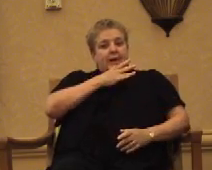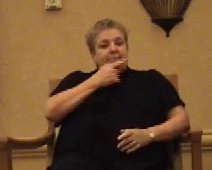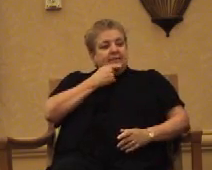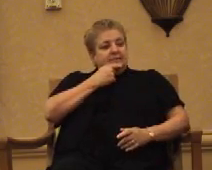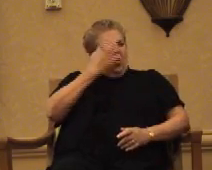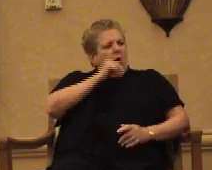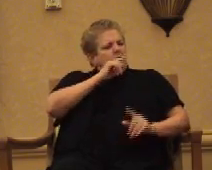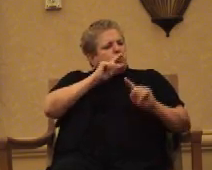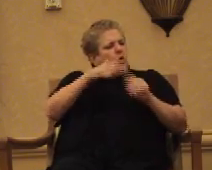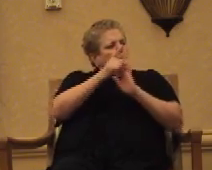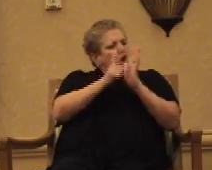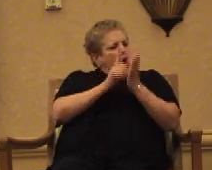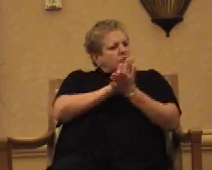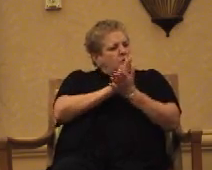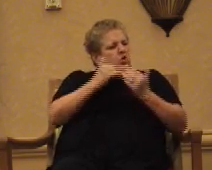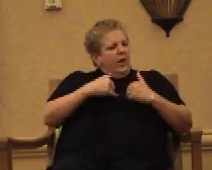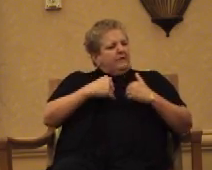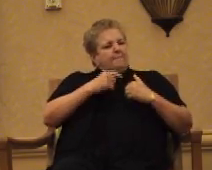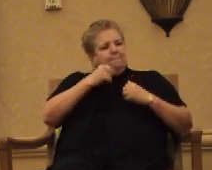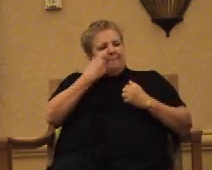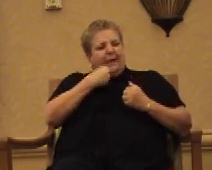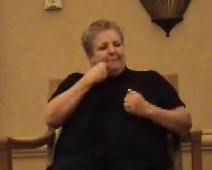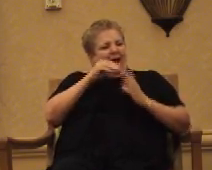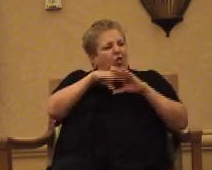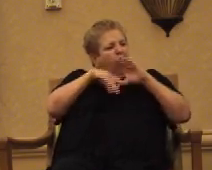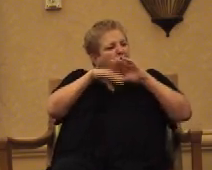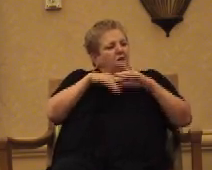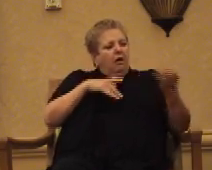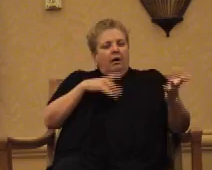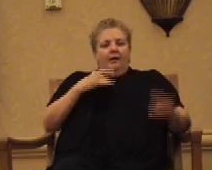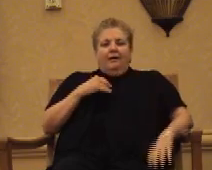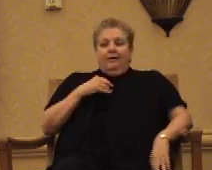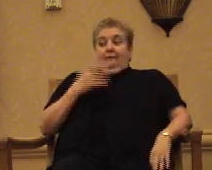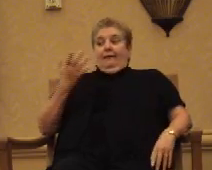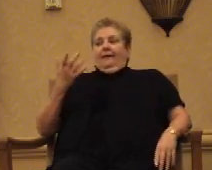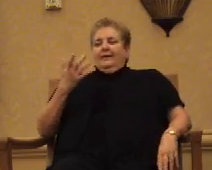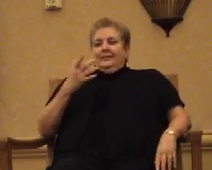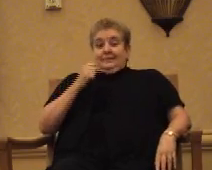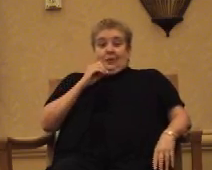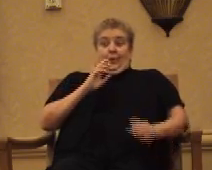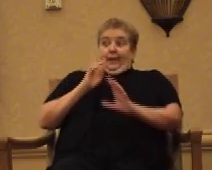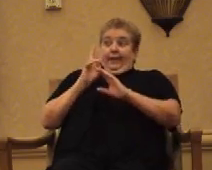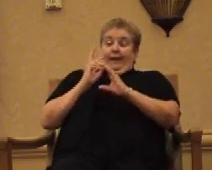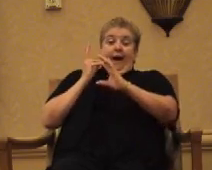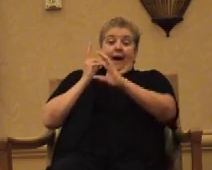mouth. Which is not a big mouth. And I applied to one law school and they took me.